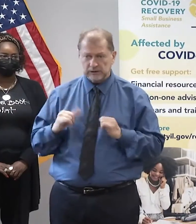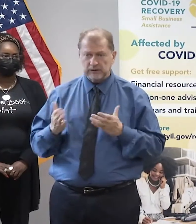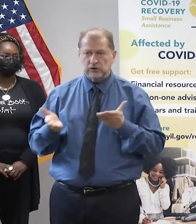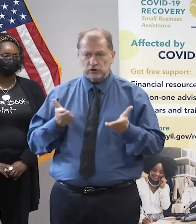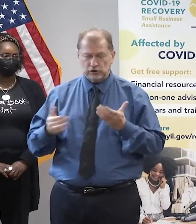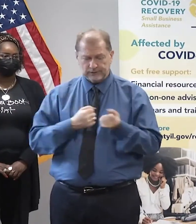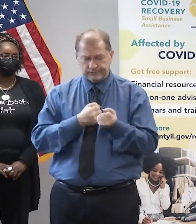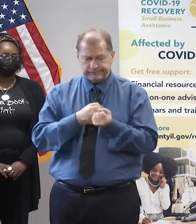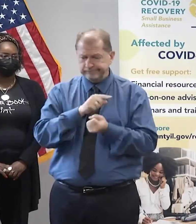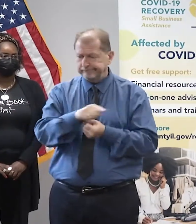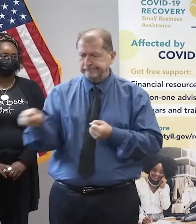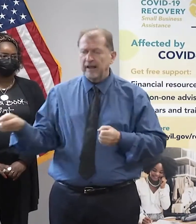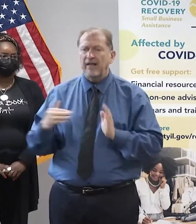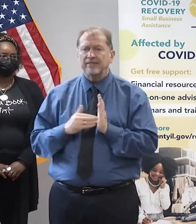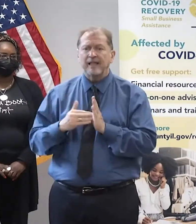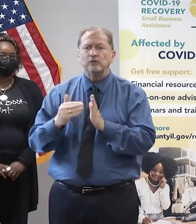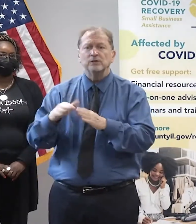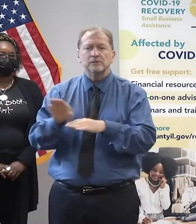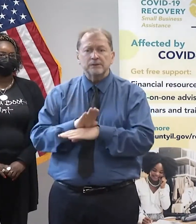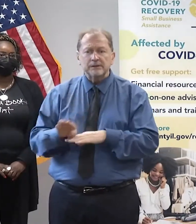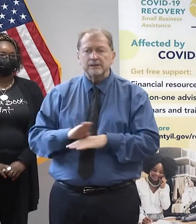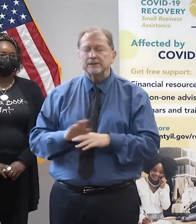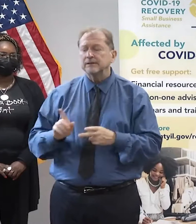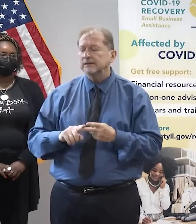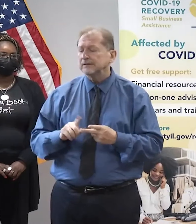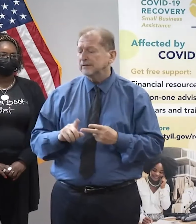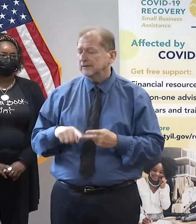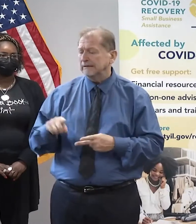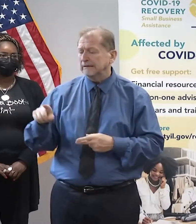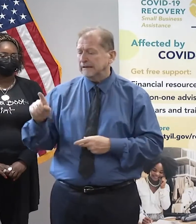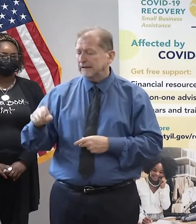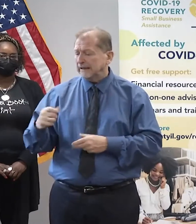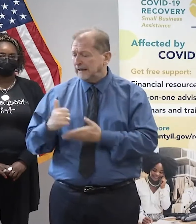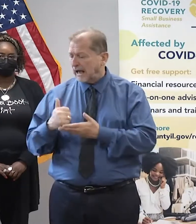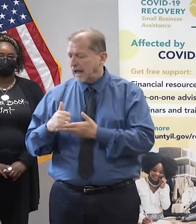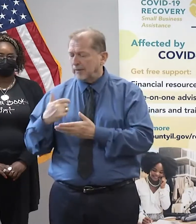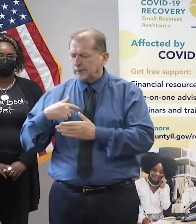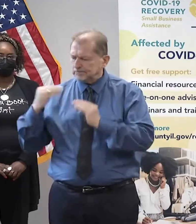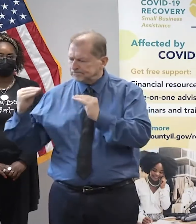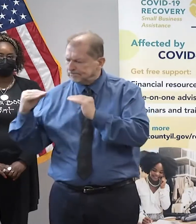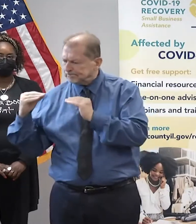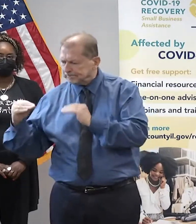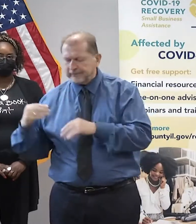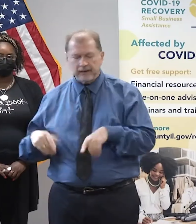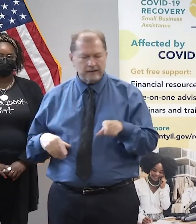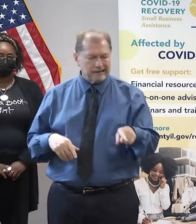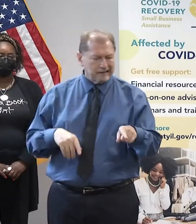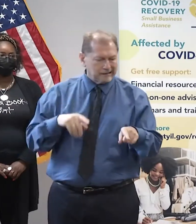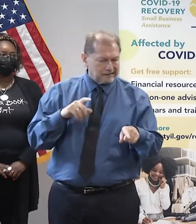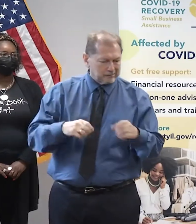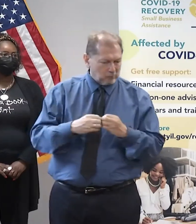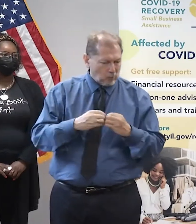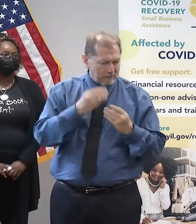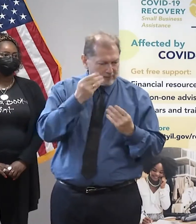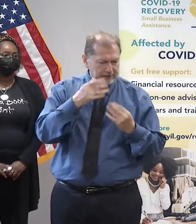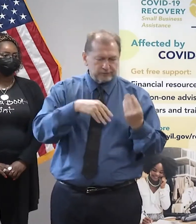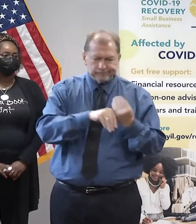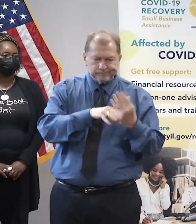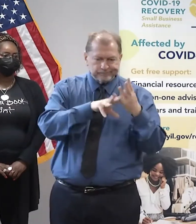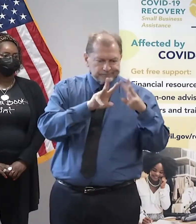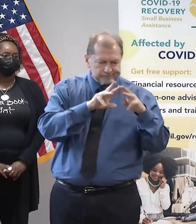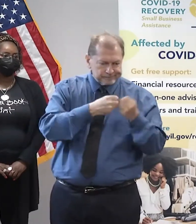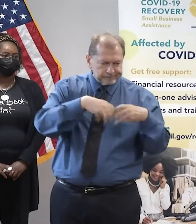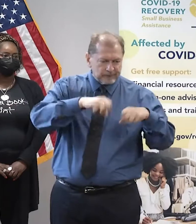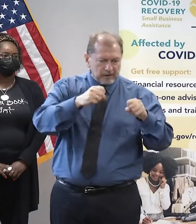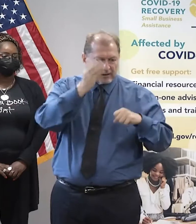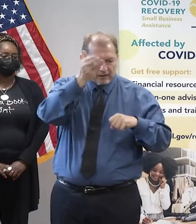thousands of businesses with coaching services to support business recovery, access to the Paycheck Protection Program and other stimulus